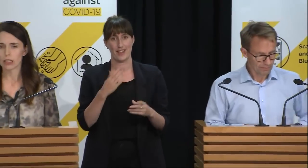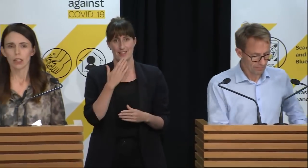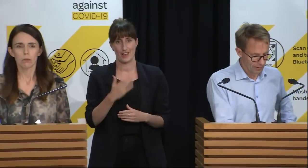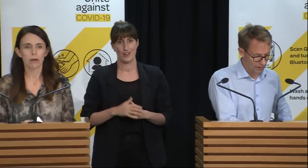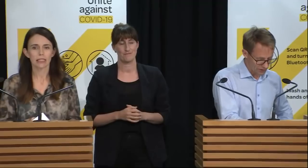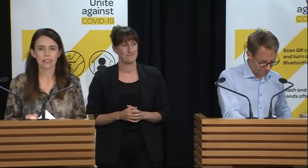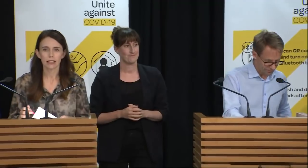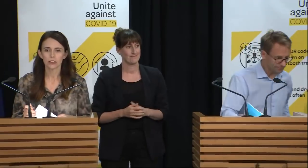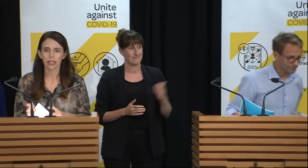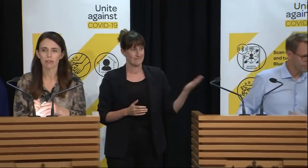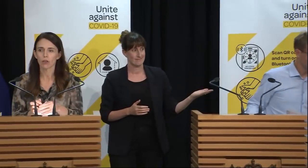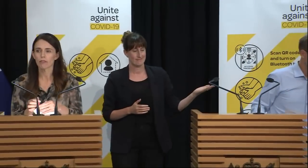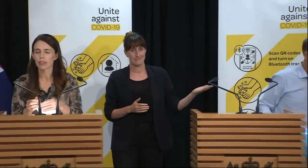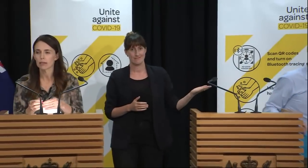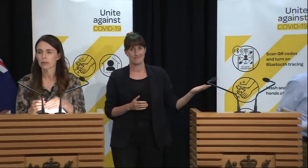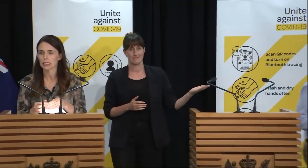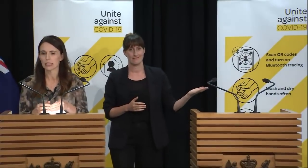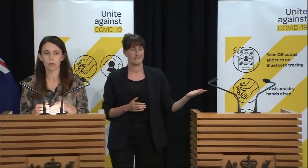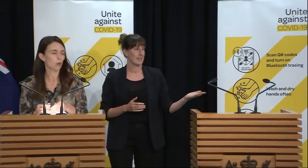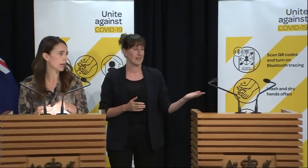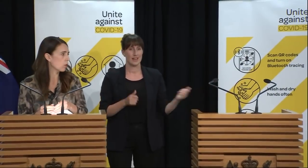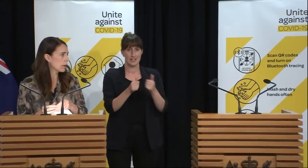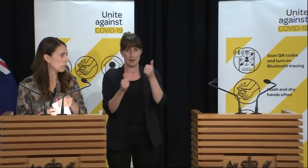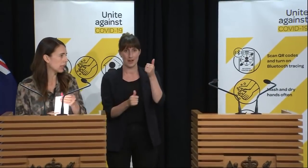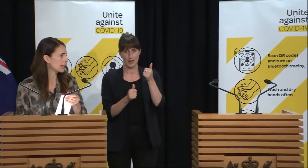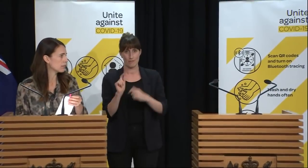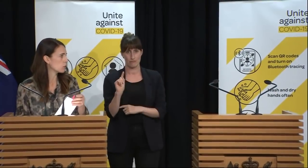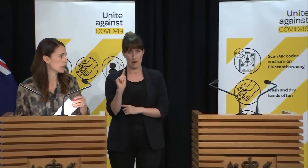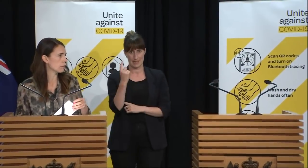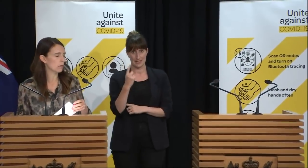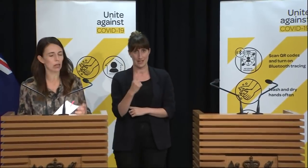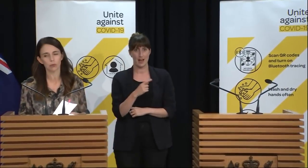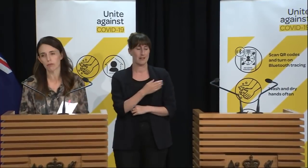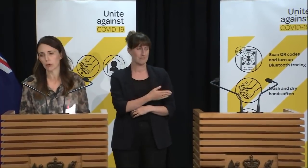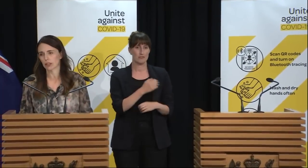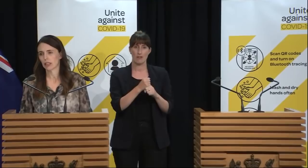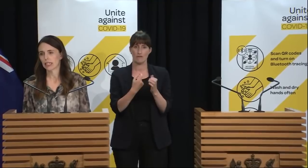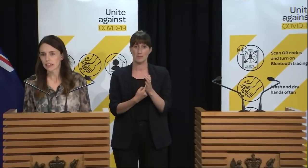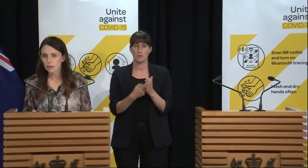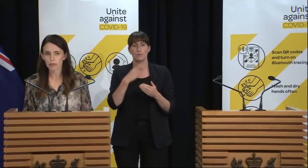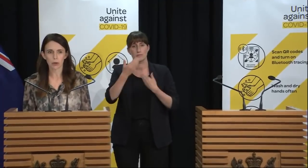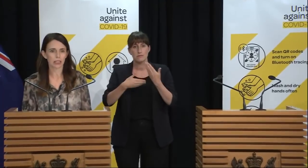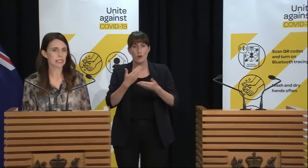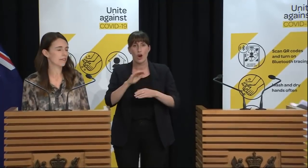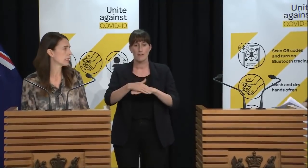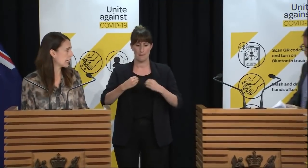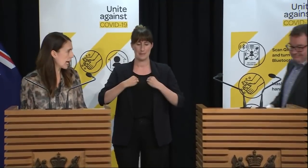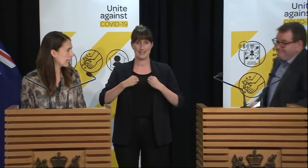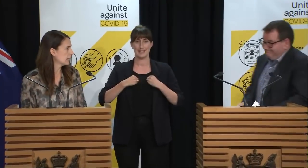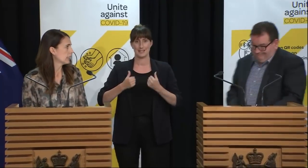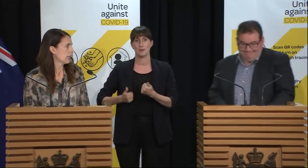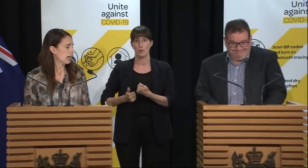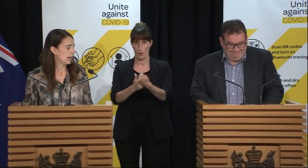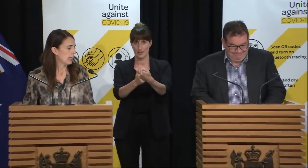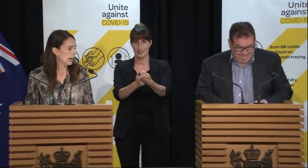Deputy Prime Minister to cover off the business support that will be in place. Of course, keeping in mind we've put in a